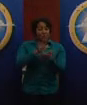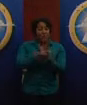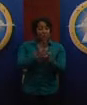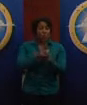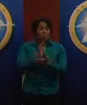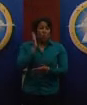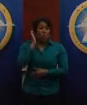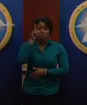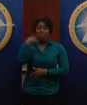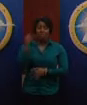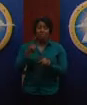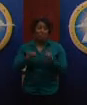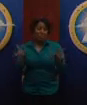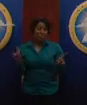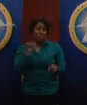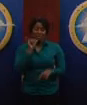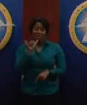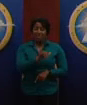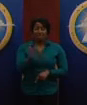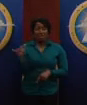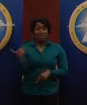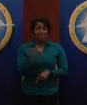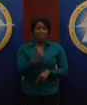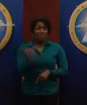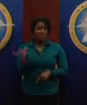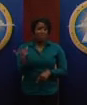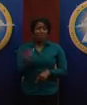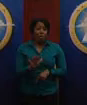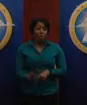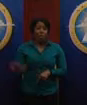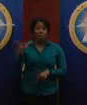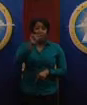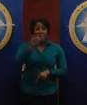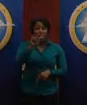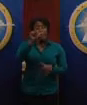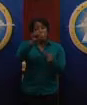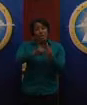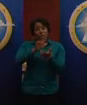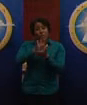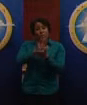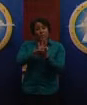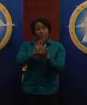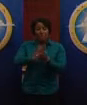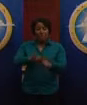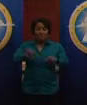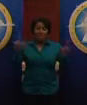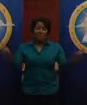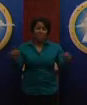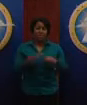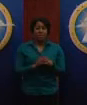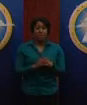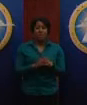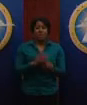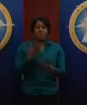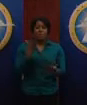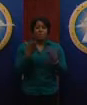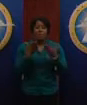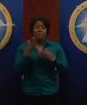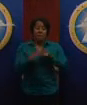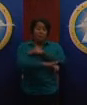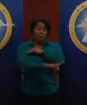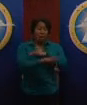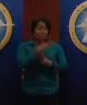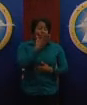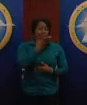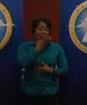different. Every school already looks different around the state. What we do in one rural community cannot be the